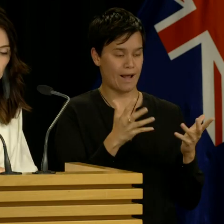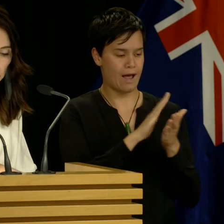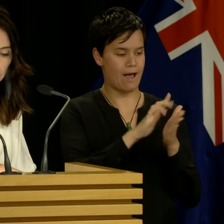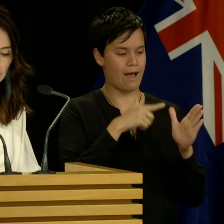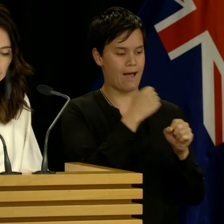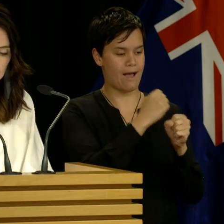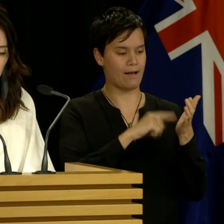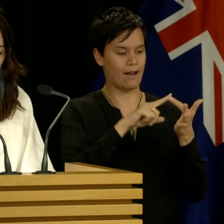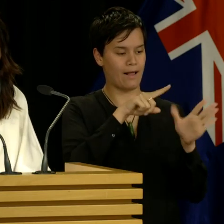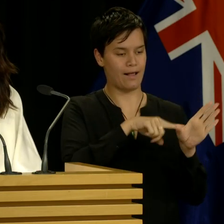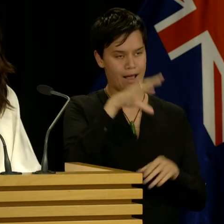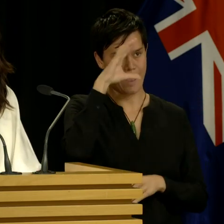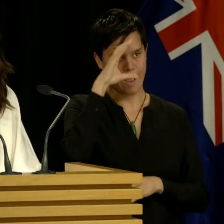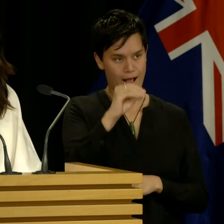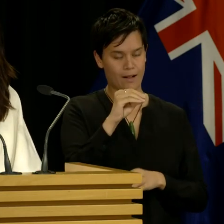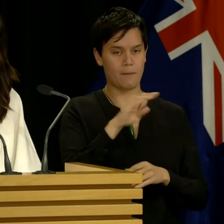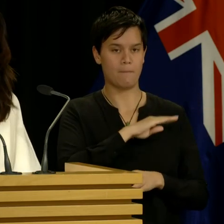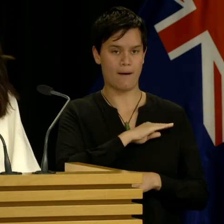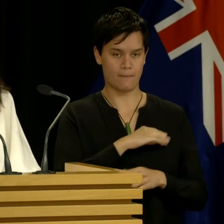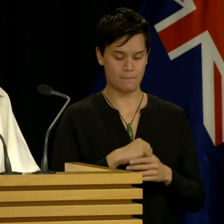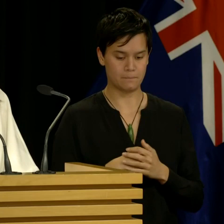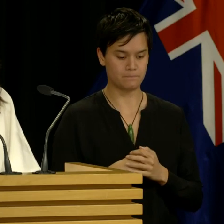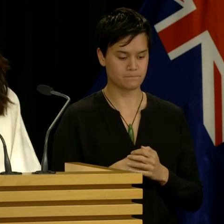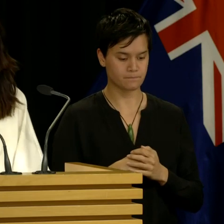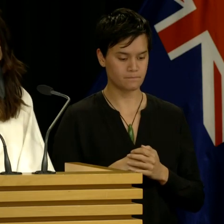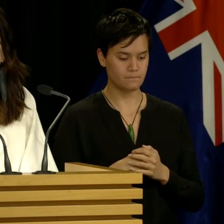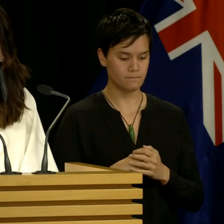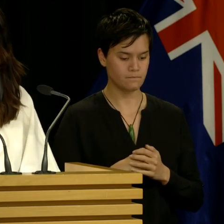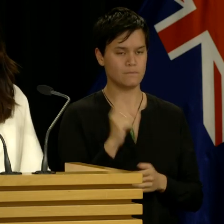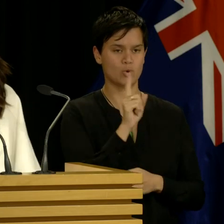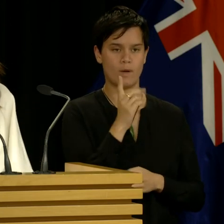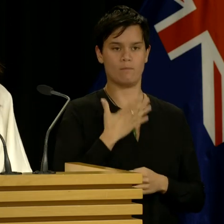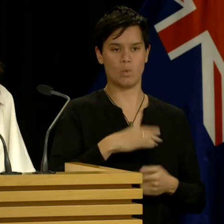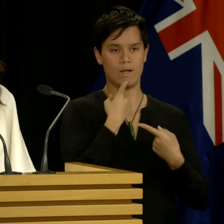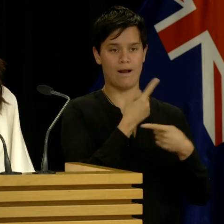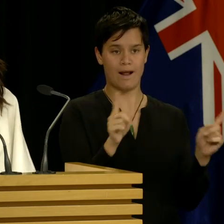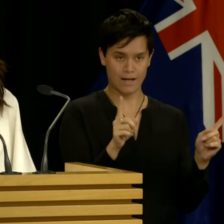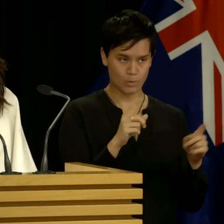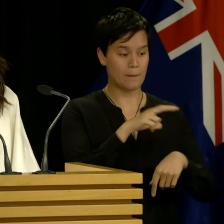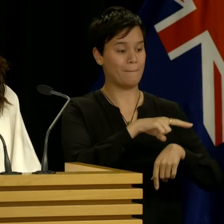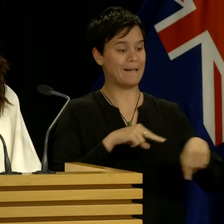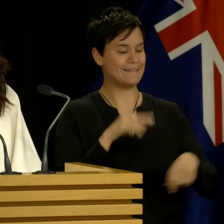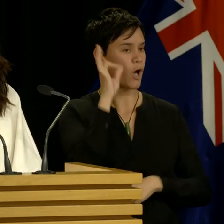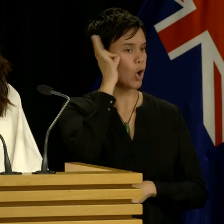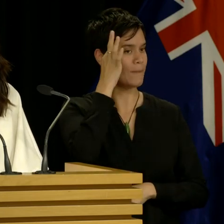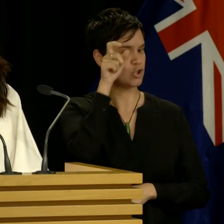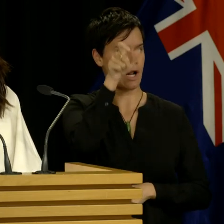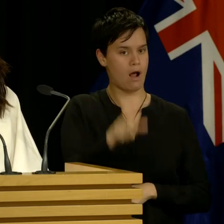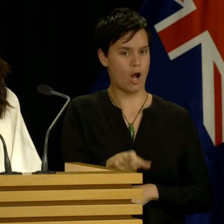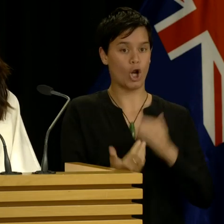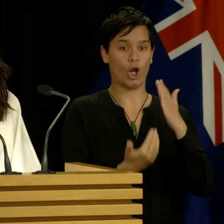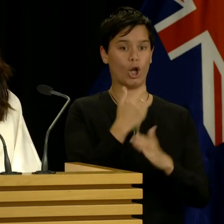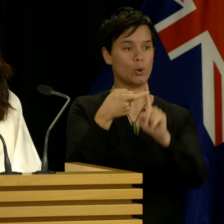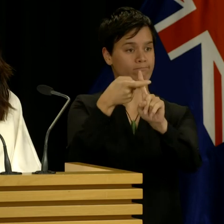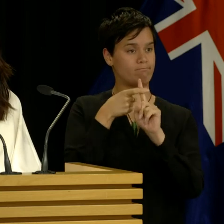I want to begin today by announcing our next Commissioner of Police. As